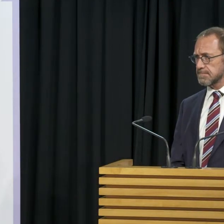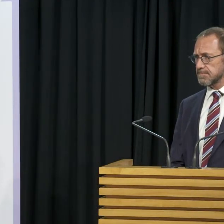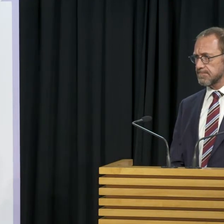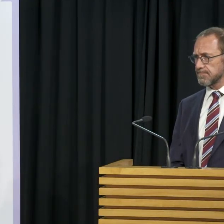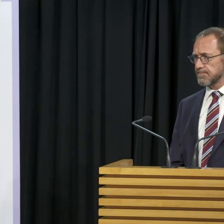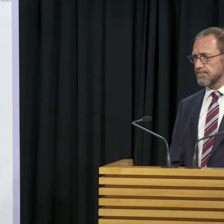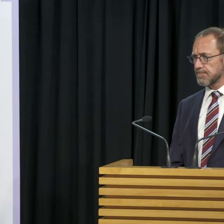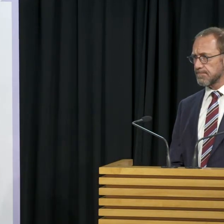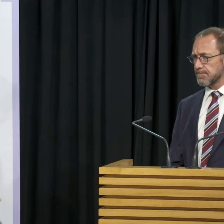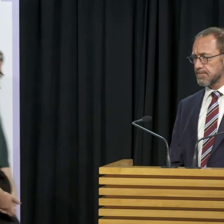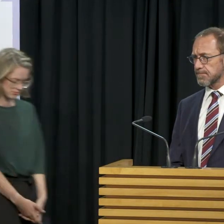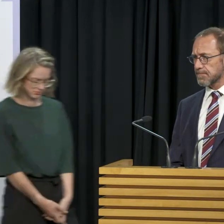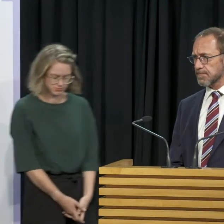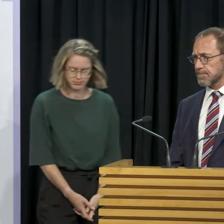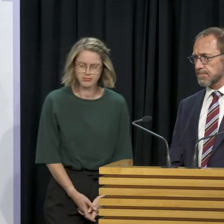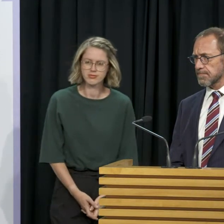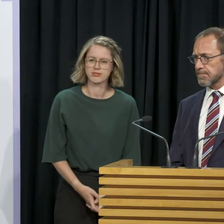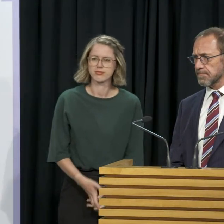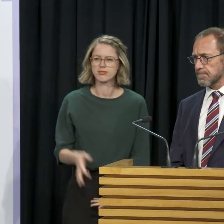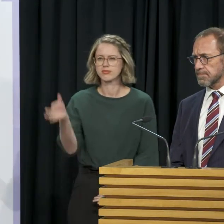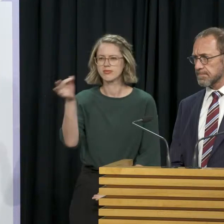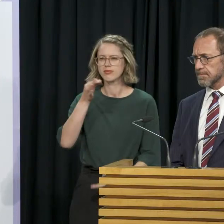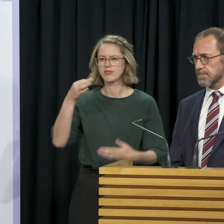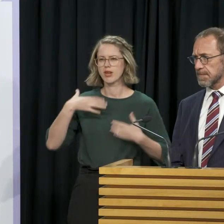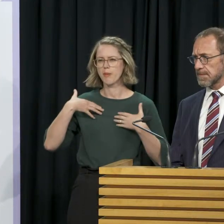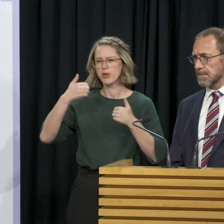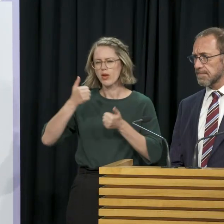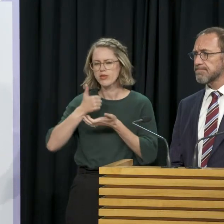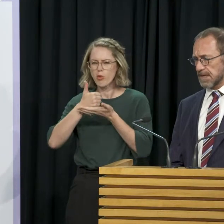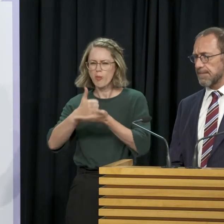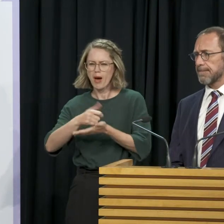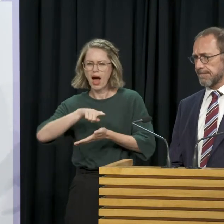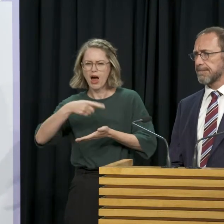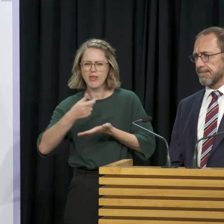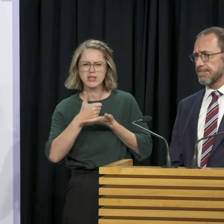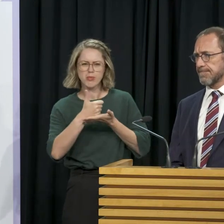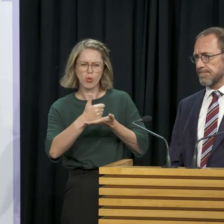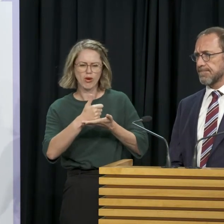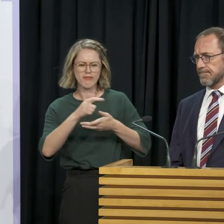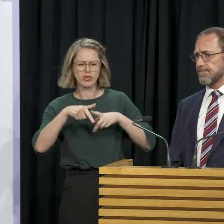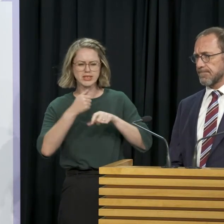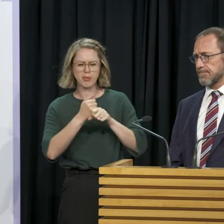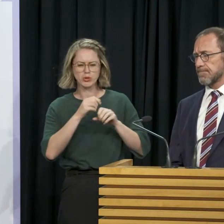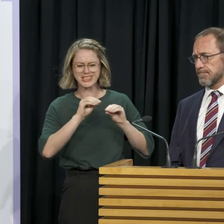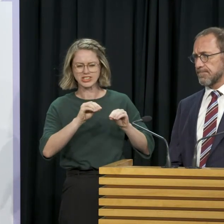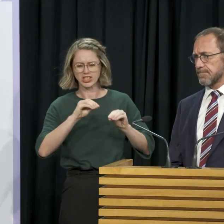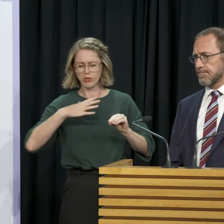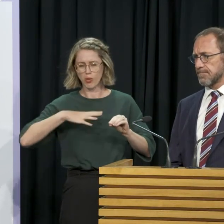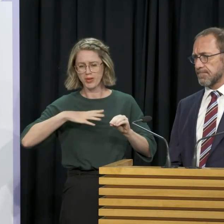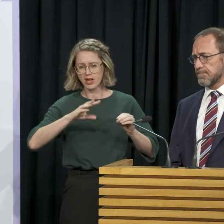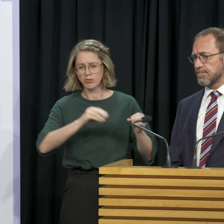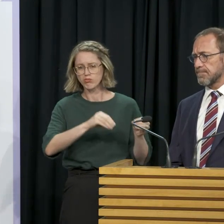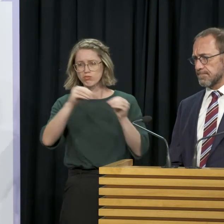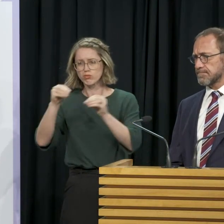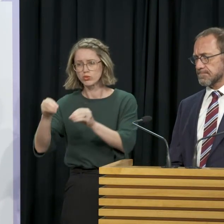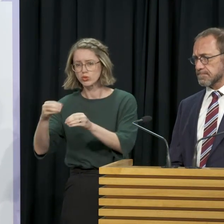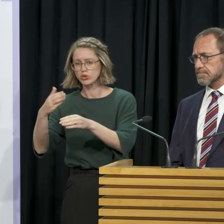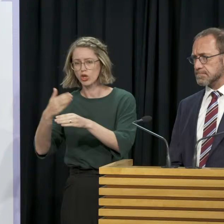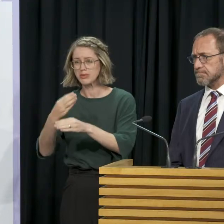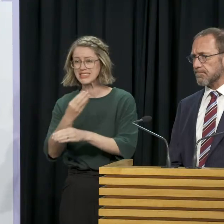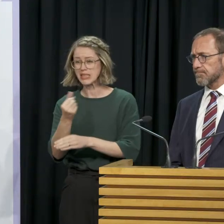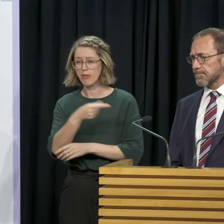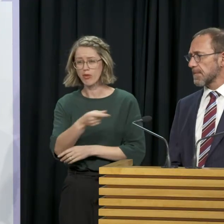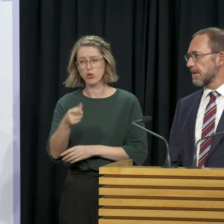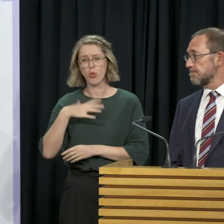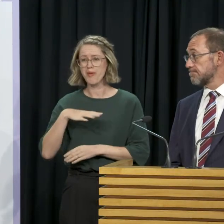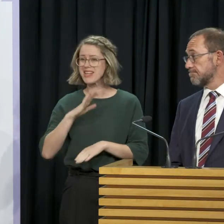sort of social support helping get people into work or teaching people what kind of jobs they can go into? Because I know some women have never worked in